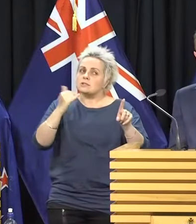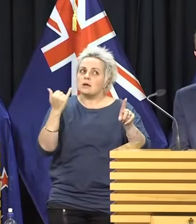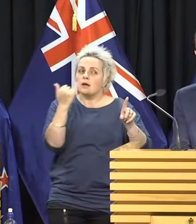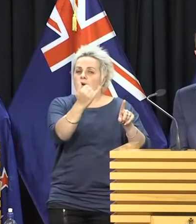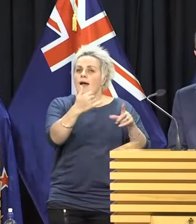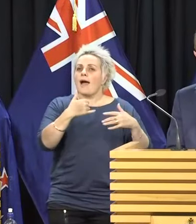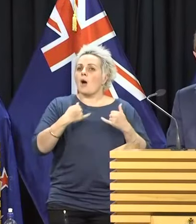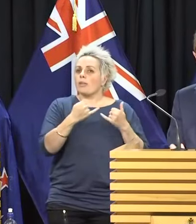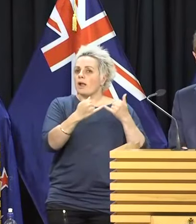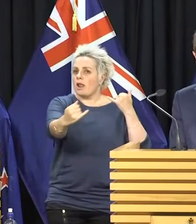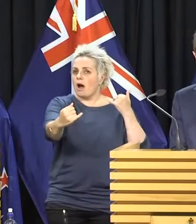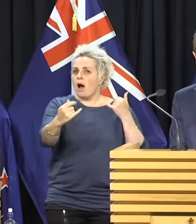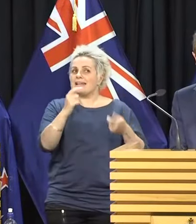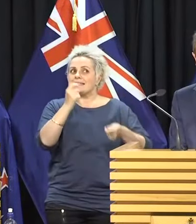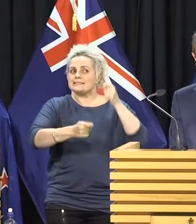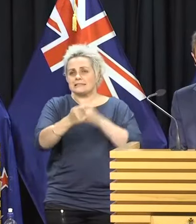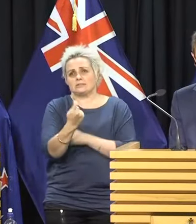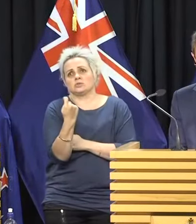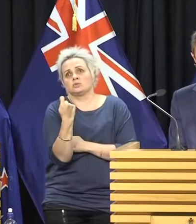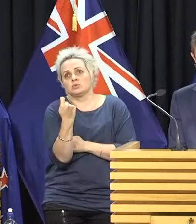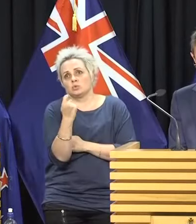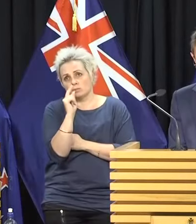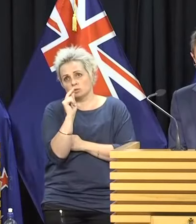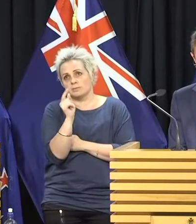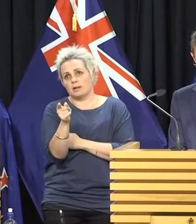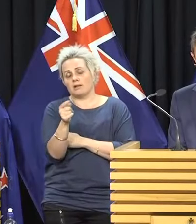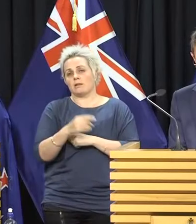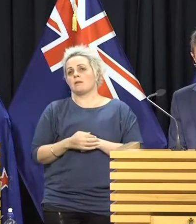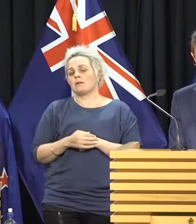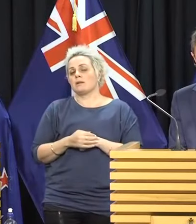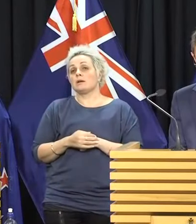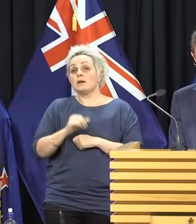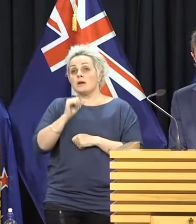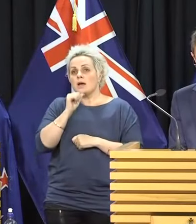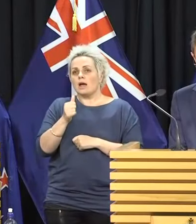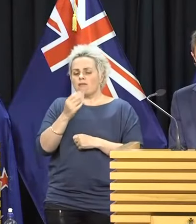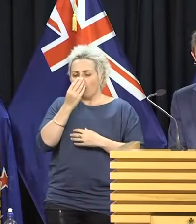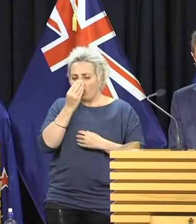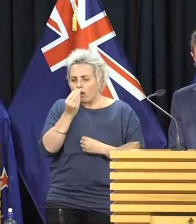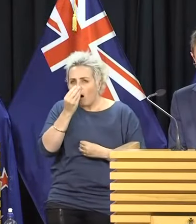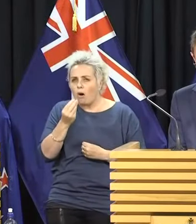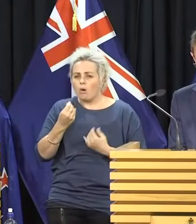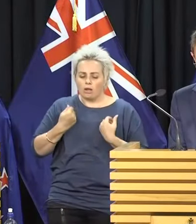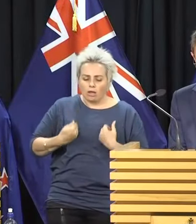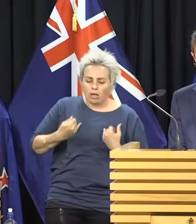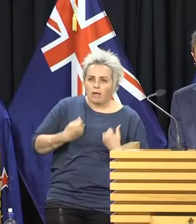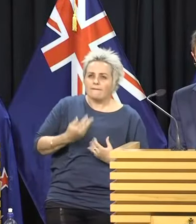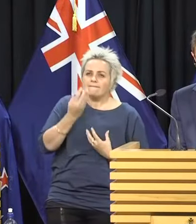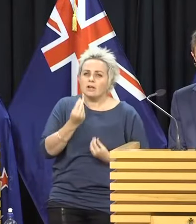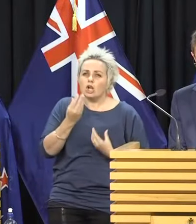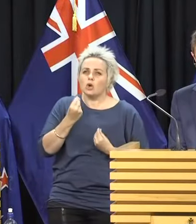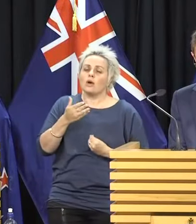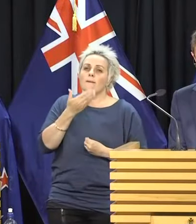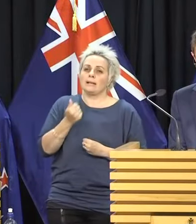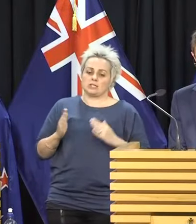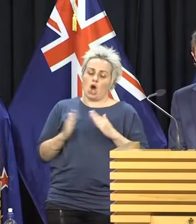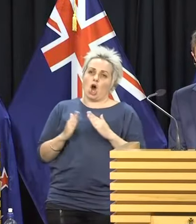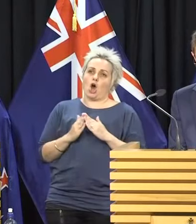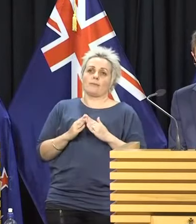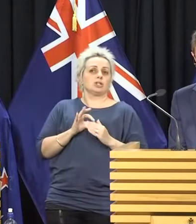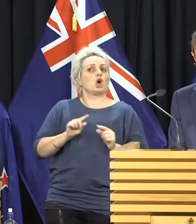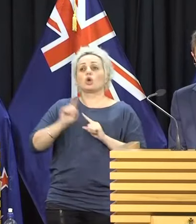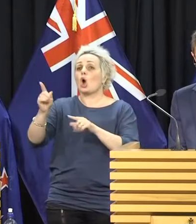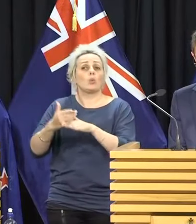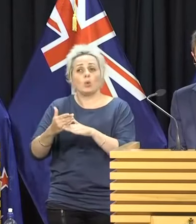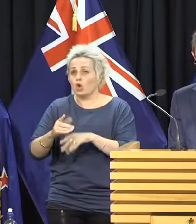and organise a test as soon as possible. If you do have cold and flu symptoms, please isolate. Don't go to work and don't